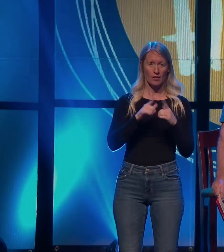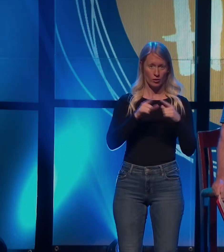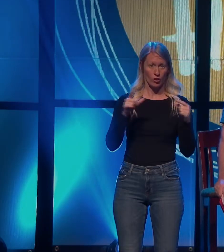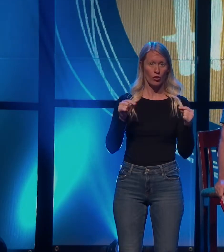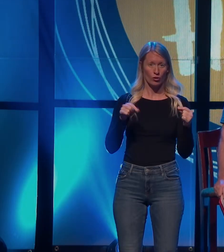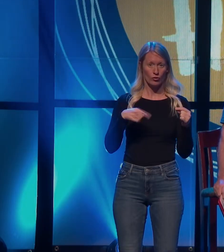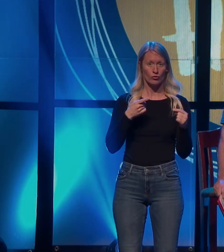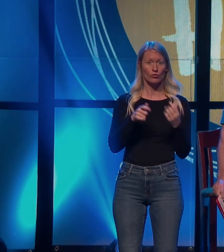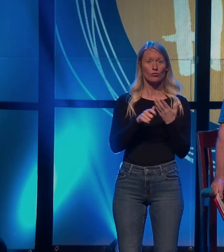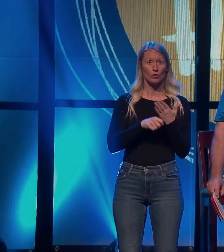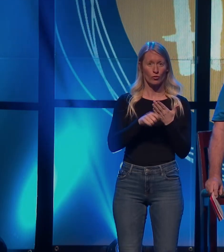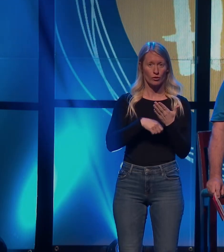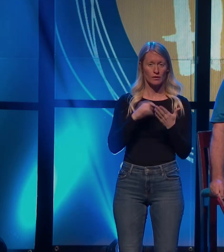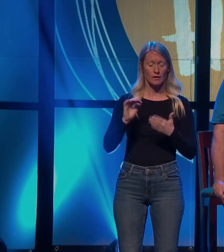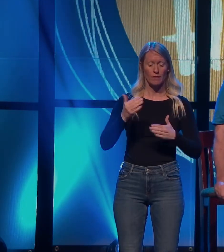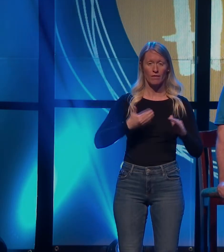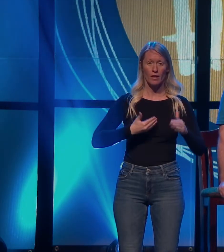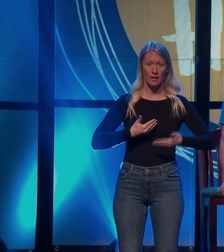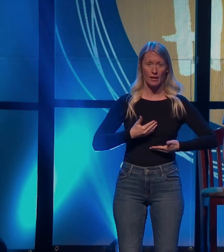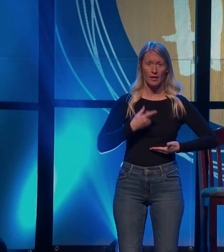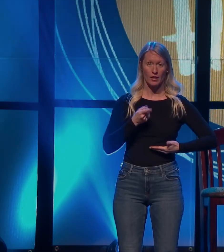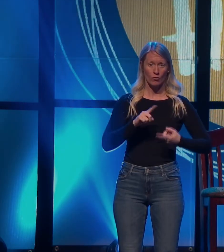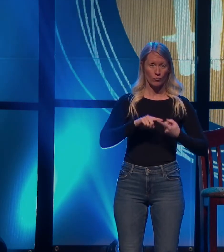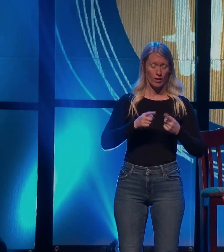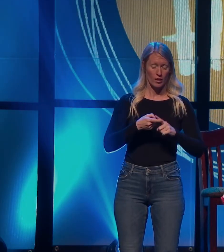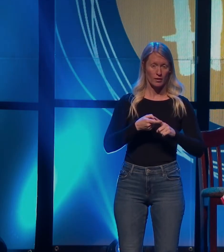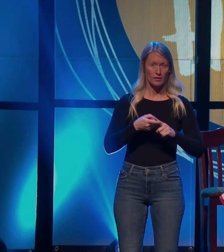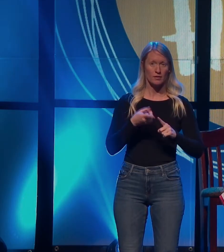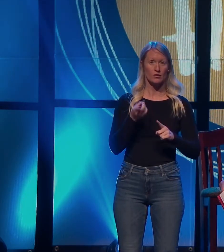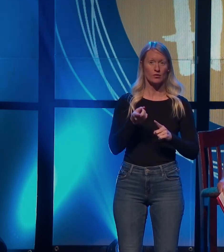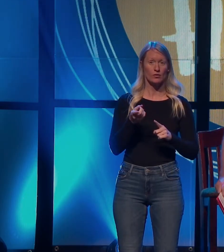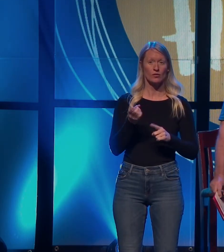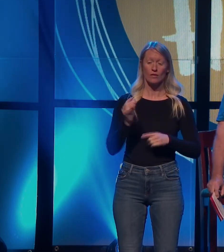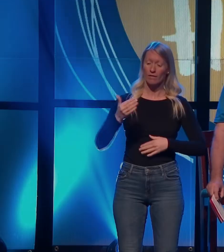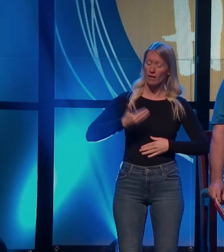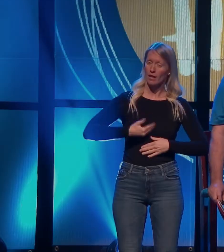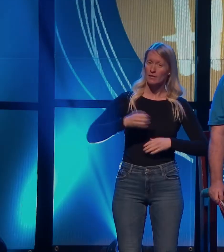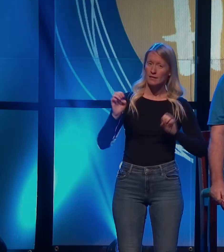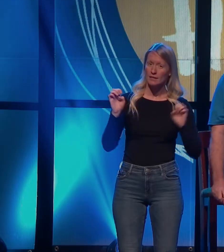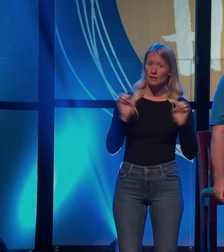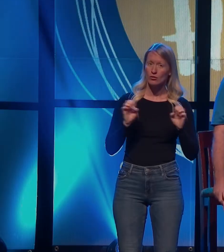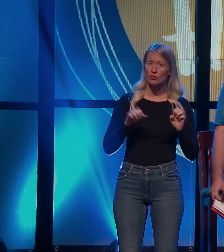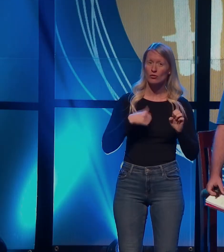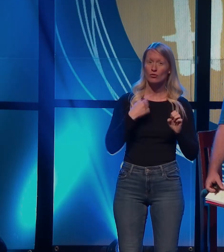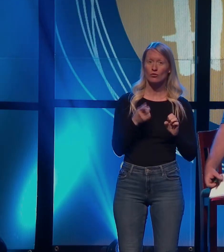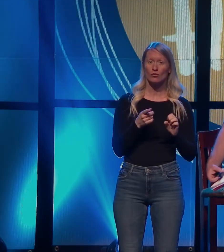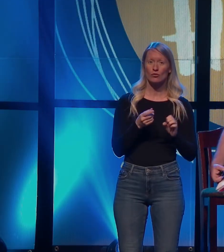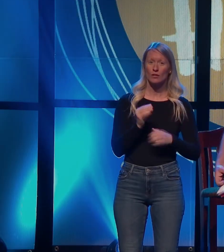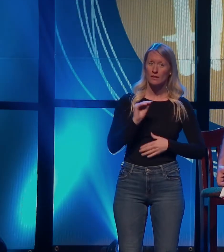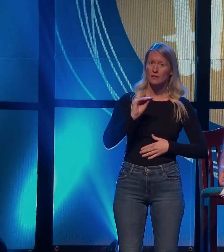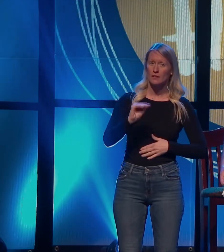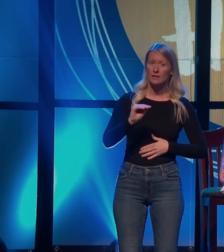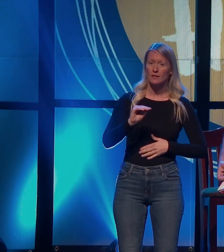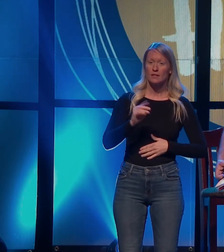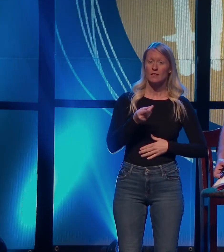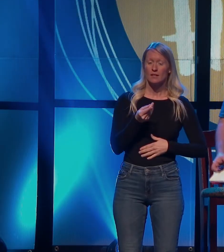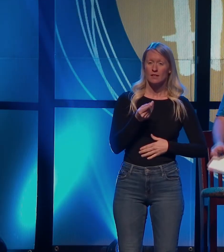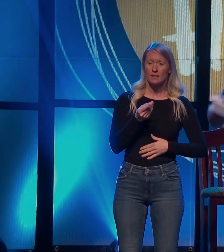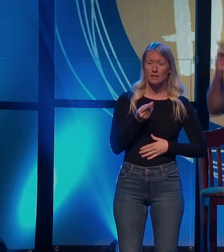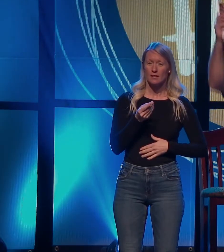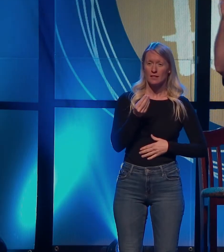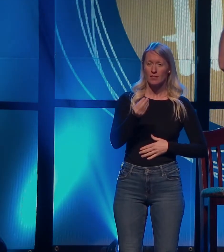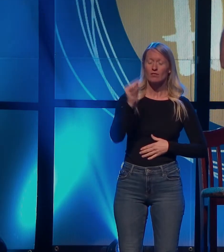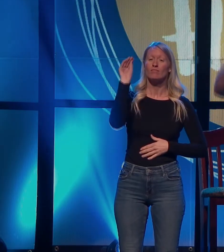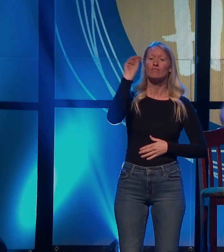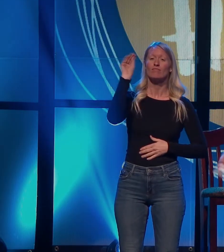card in your program to invite a friend to Easter. There's like a little postcard in there. You can take that and give it to your friends. Shake